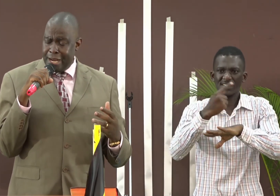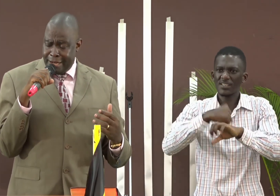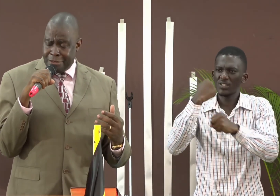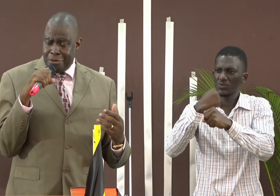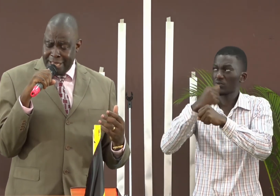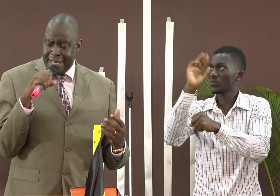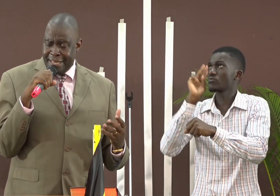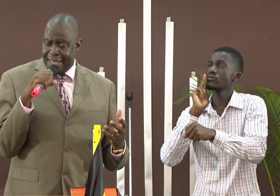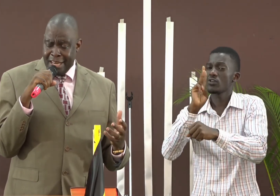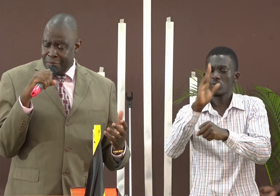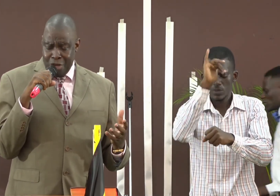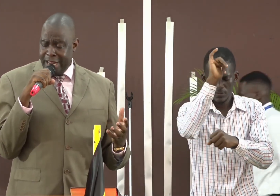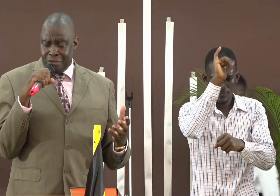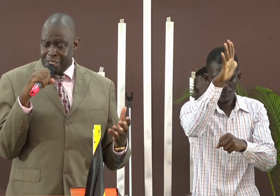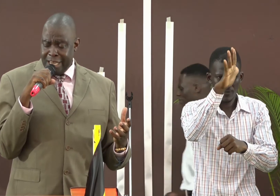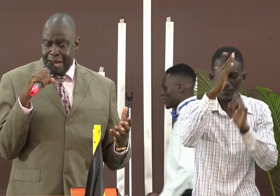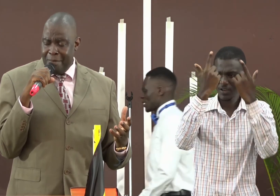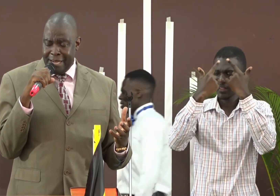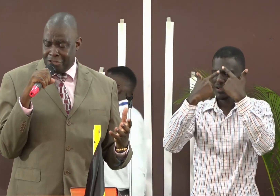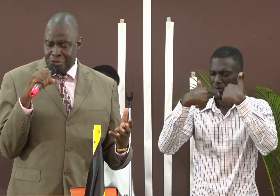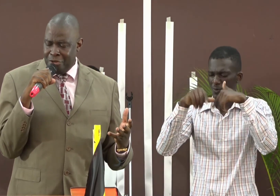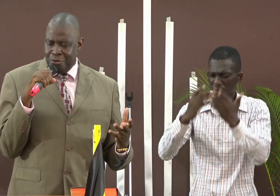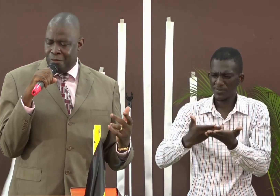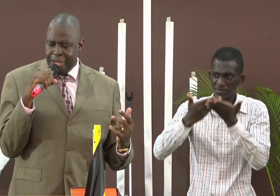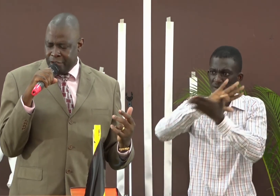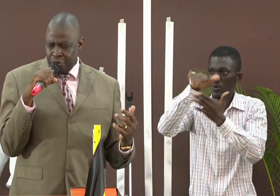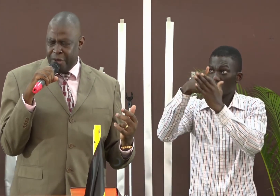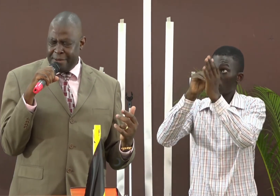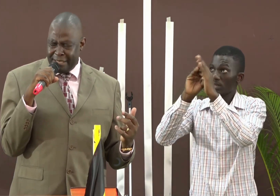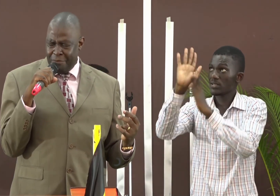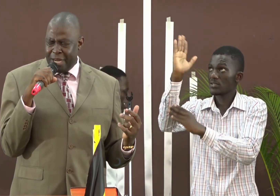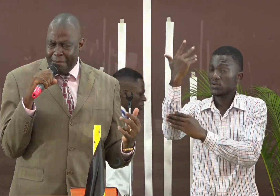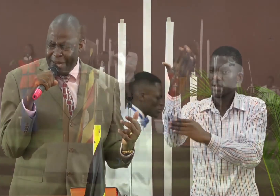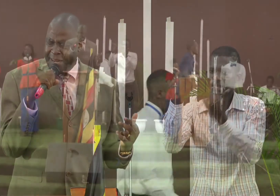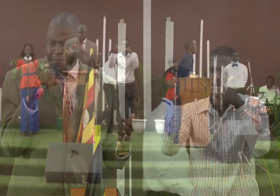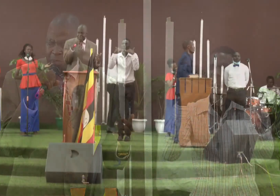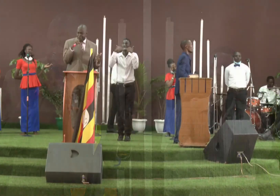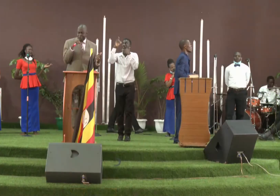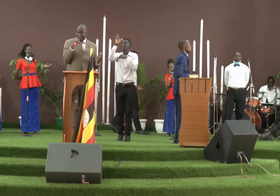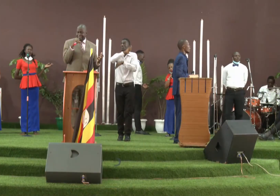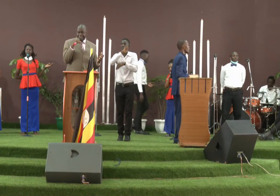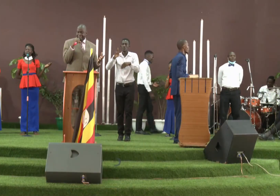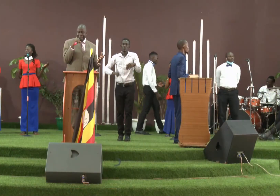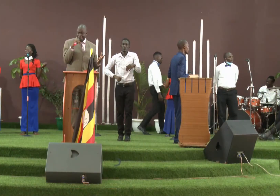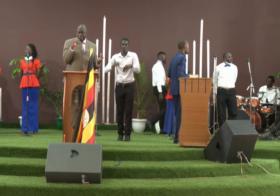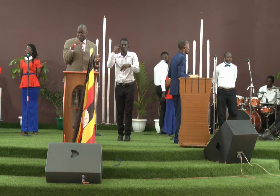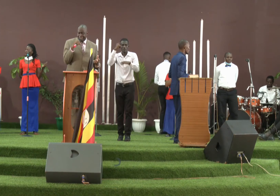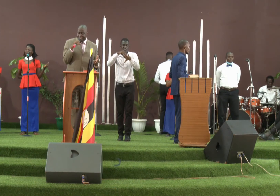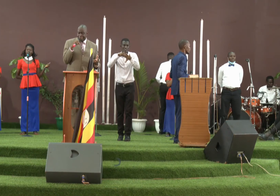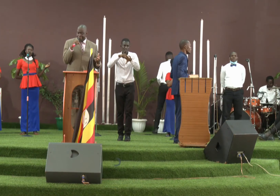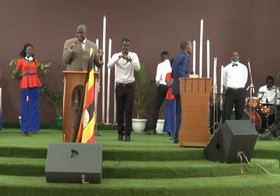nga bw'oyagala tukole byonna tubiteeka maaso go tukwebaza mukama olw'akaseera